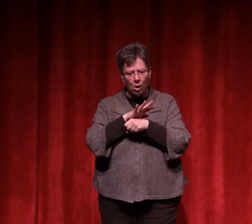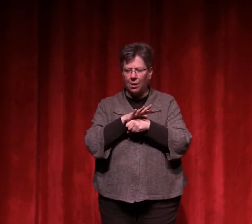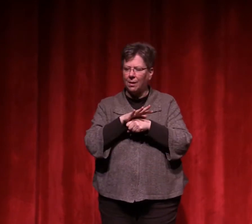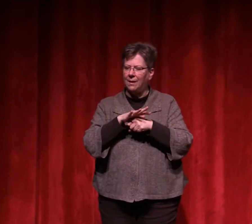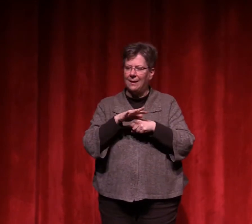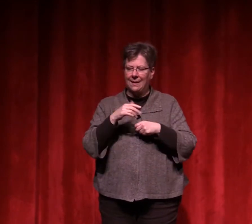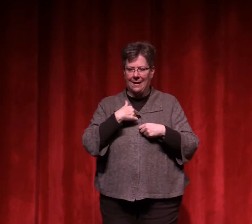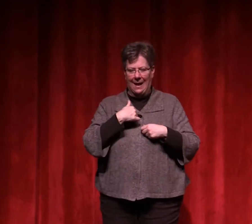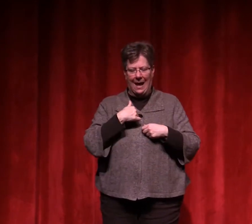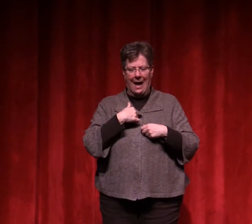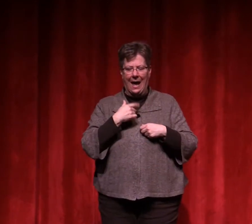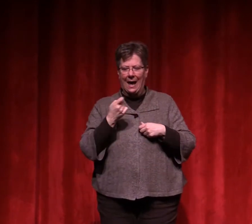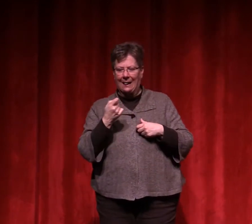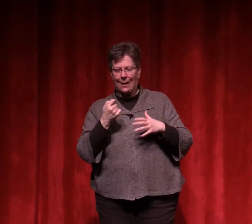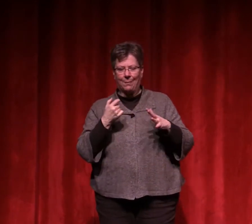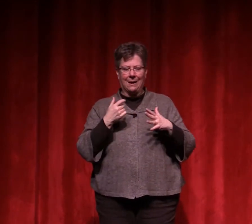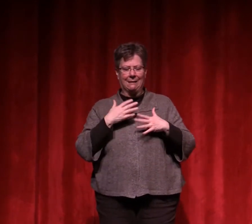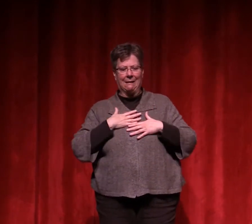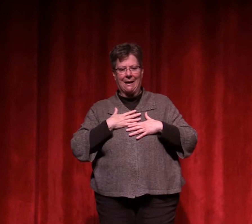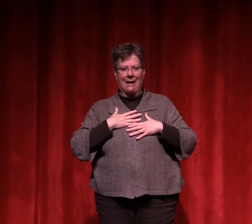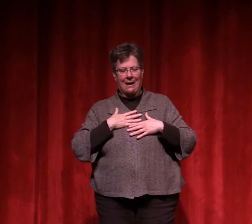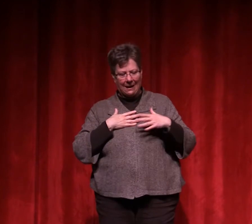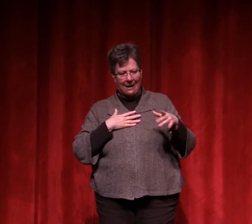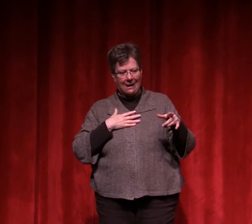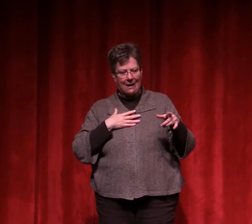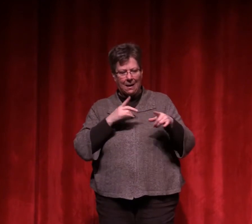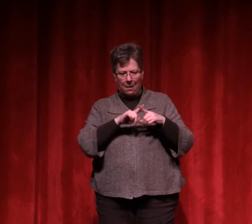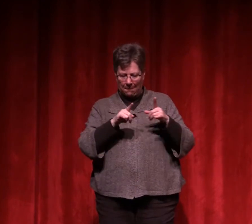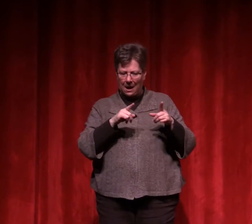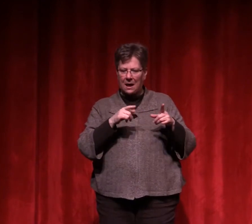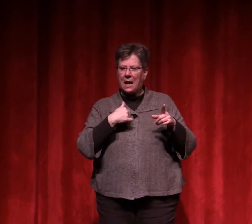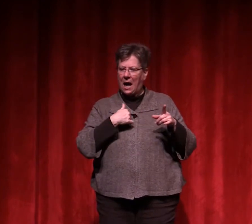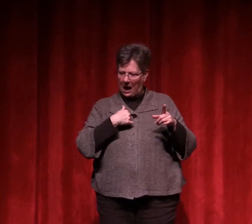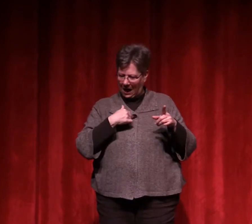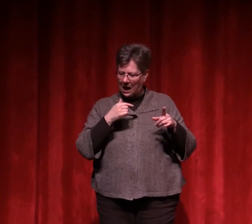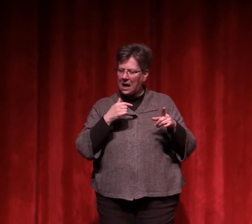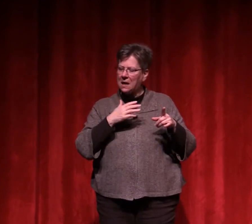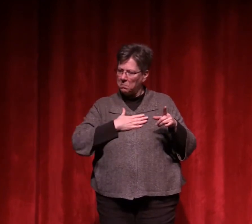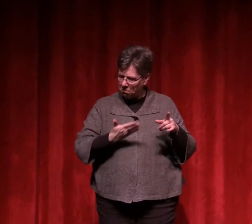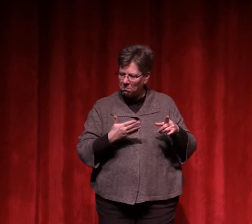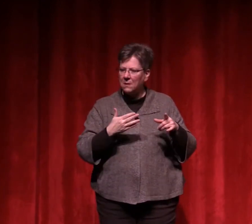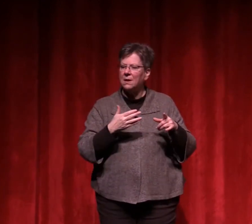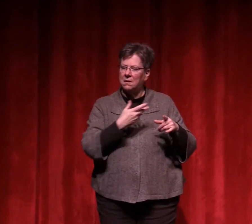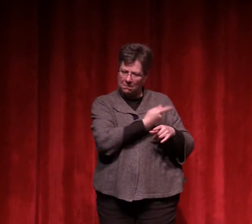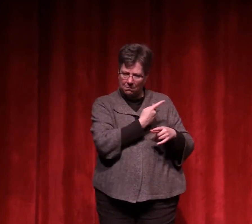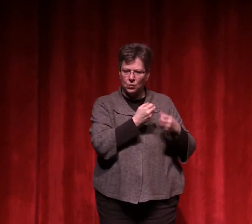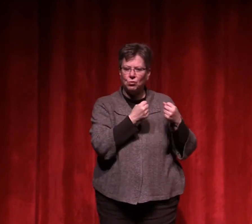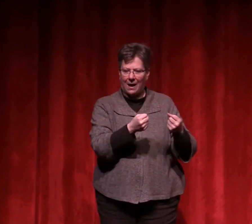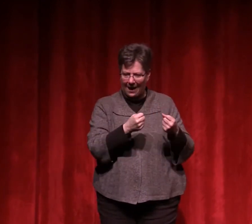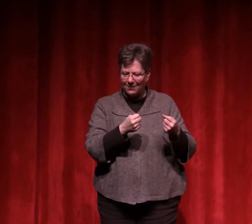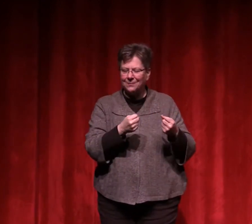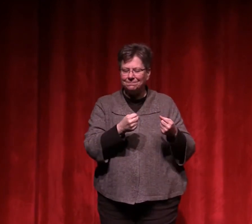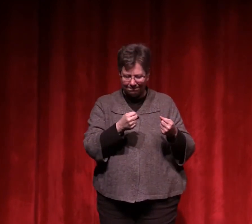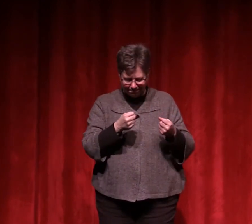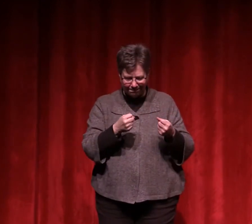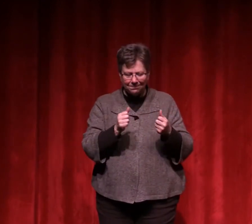little intimidated by it, but I was willing to take the risk. I'm back.